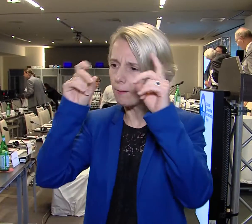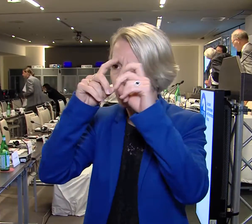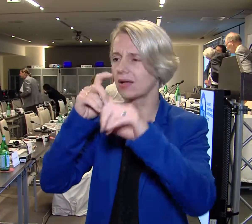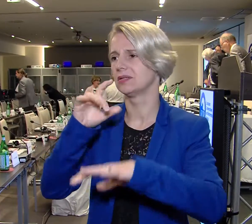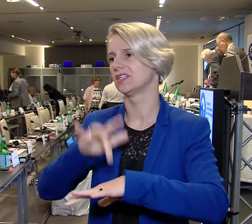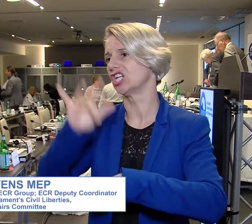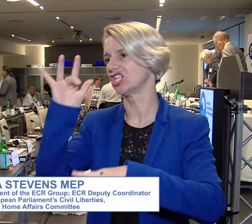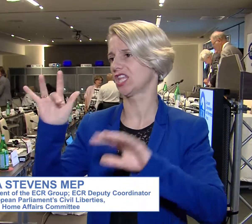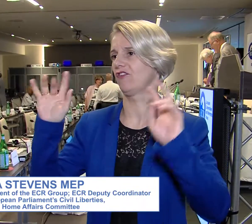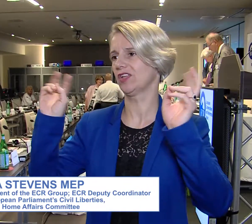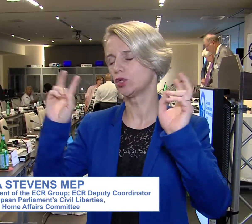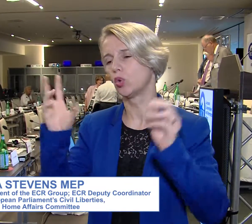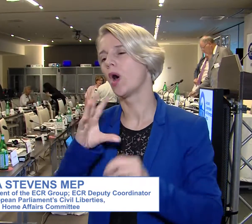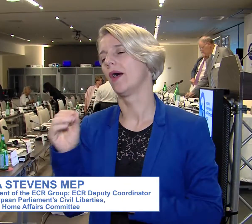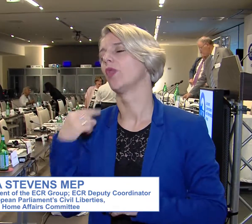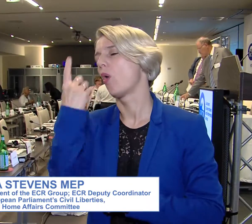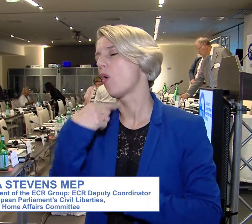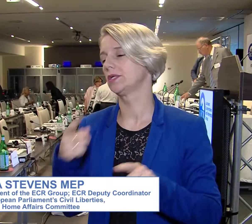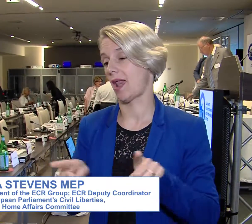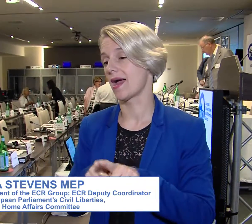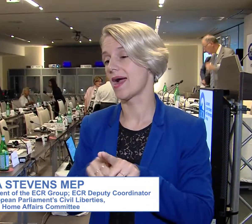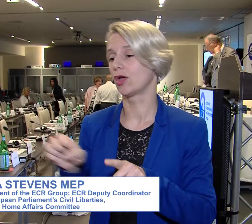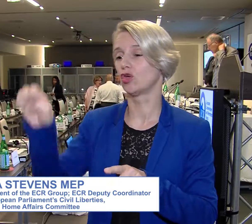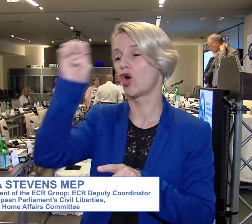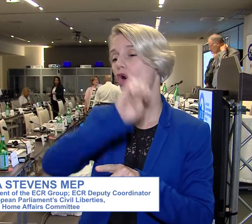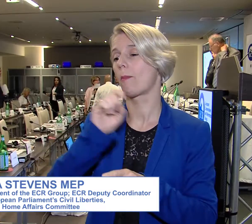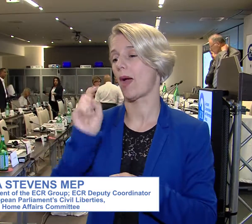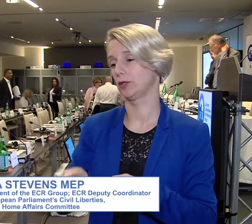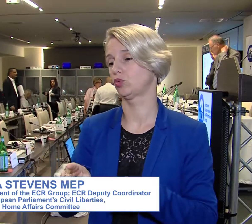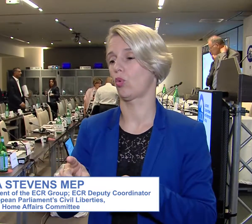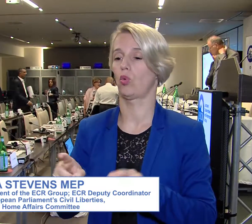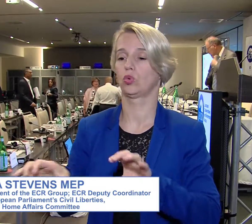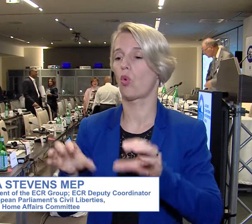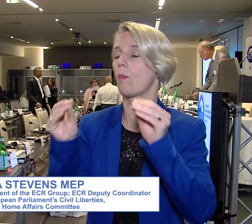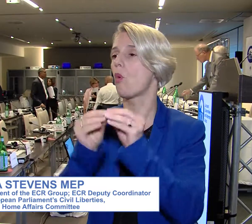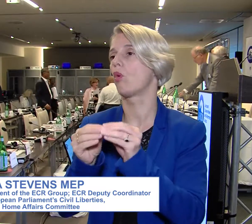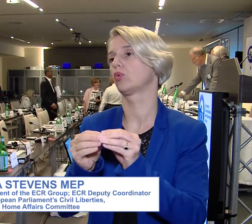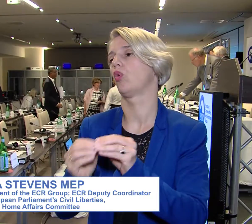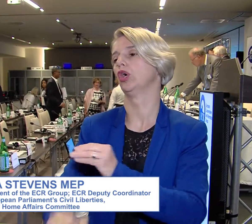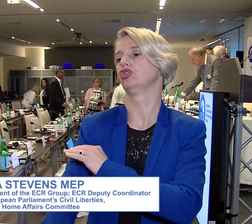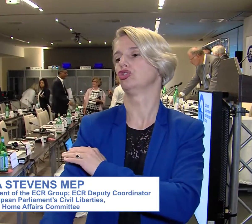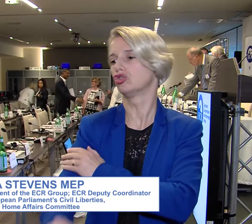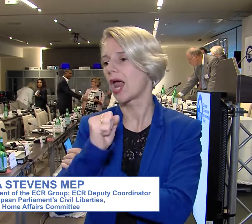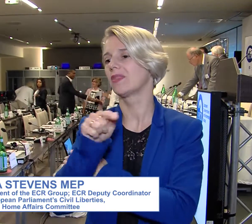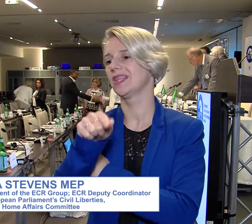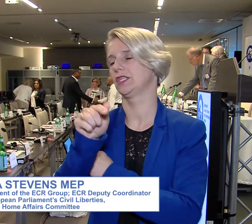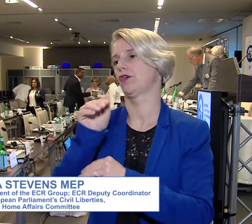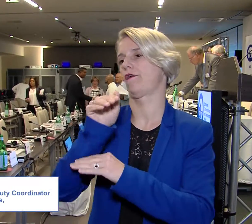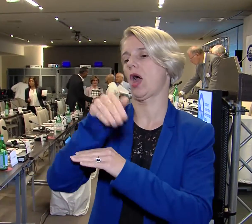And it's very clear that this is a very complex and sensitive issue. But it looks as if Europe needs to act more